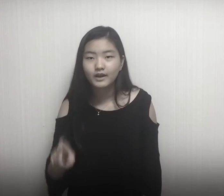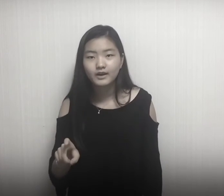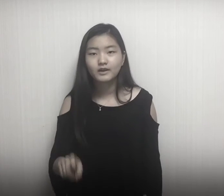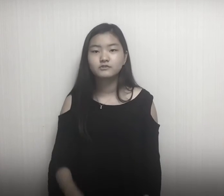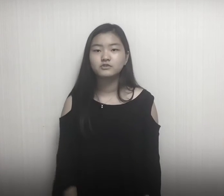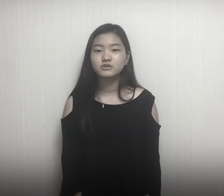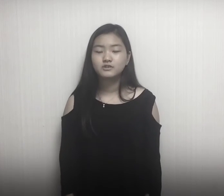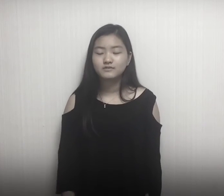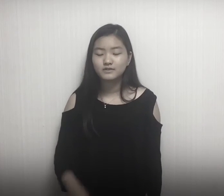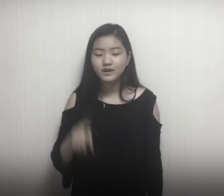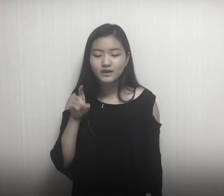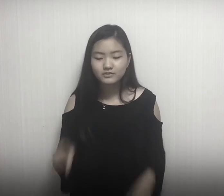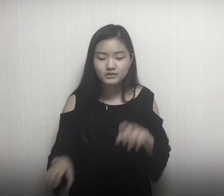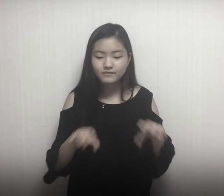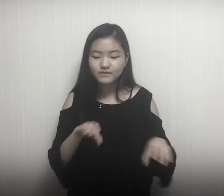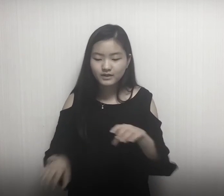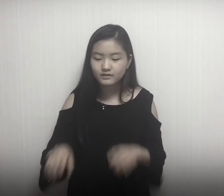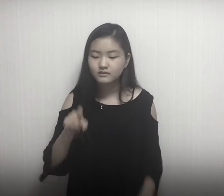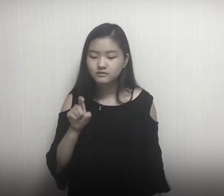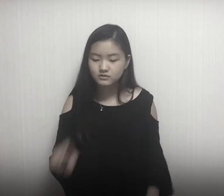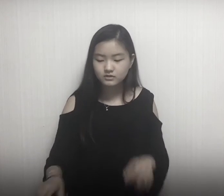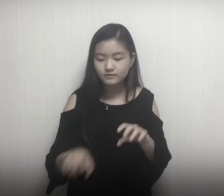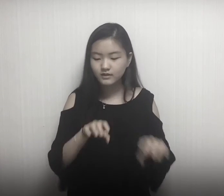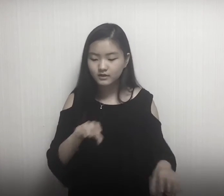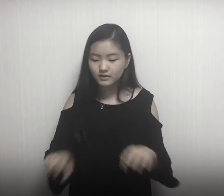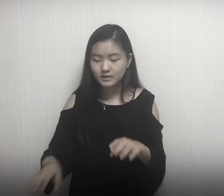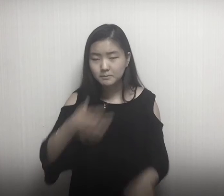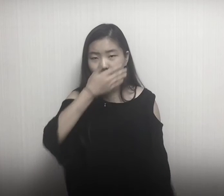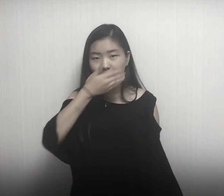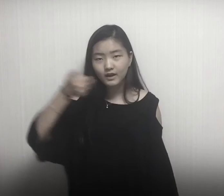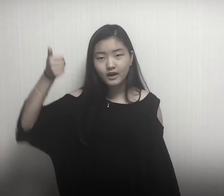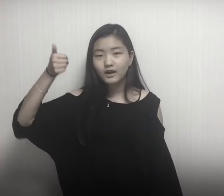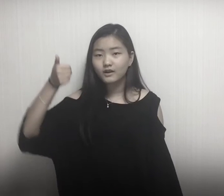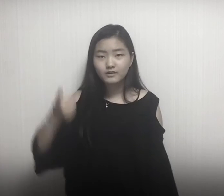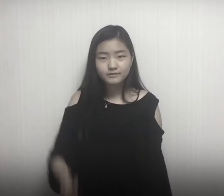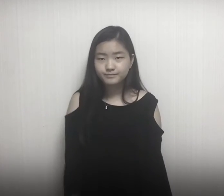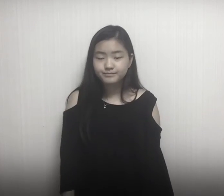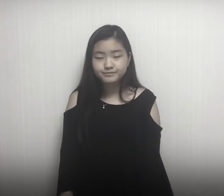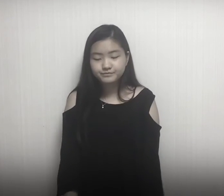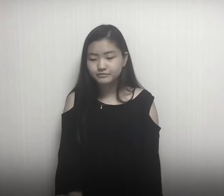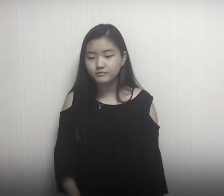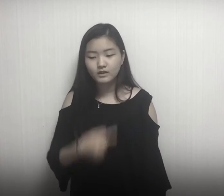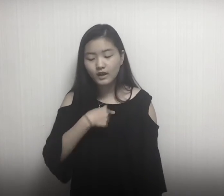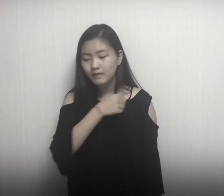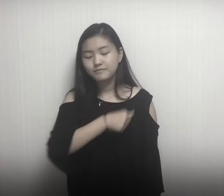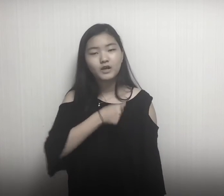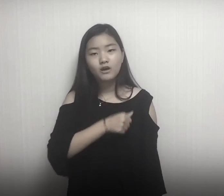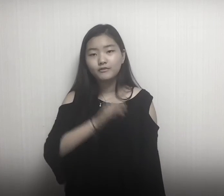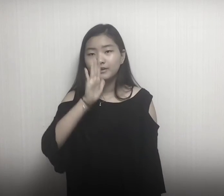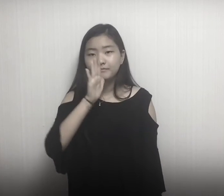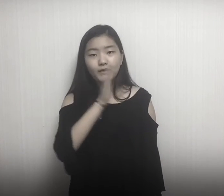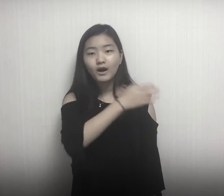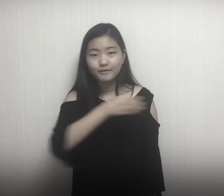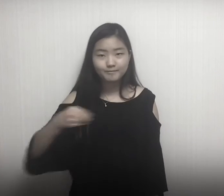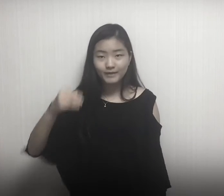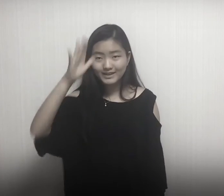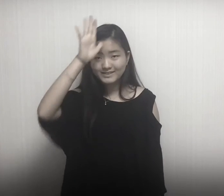I should've, should've done, should've done better I'm sorry mom and